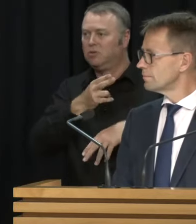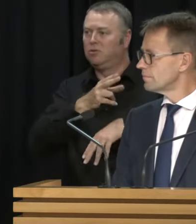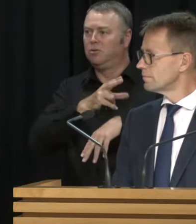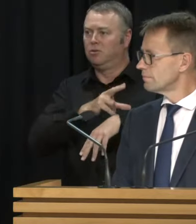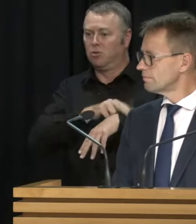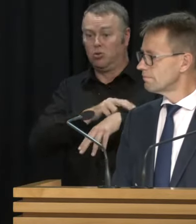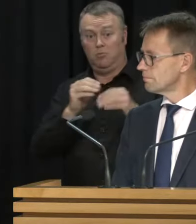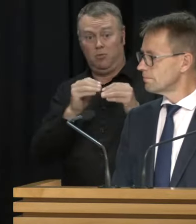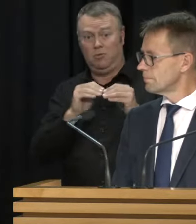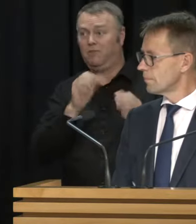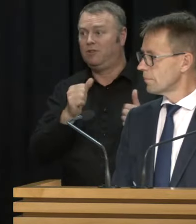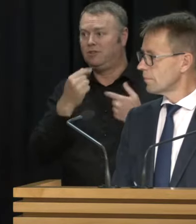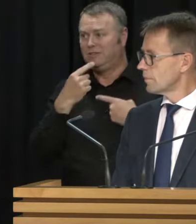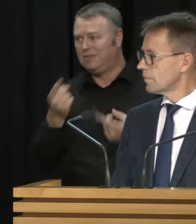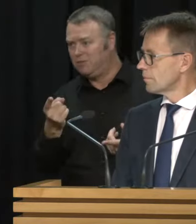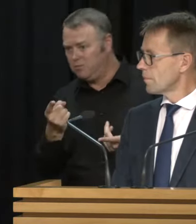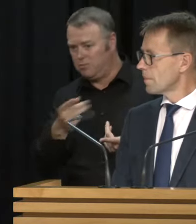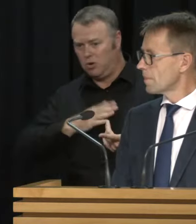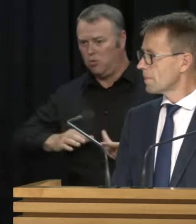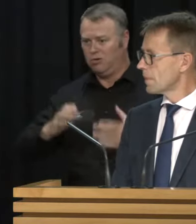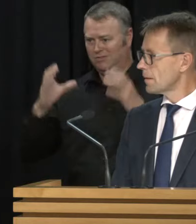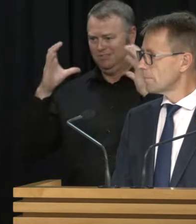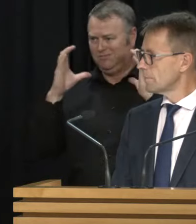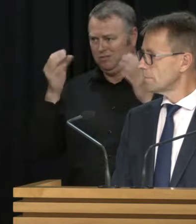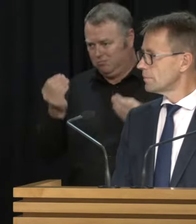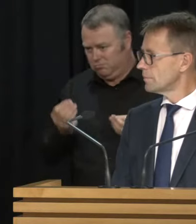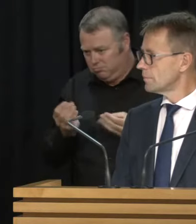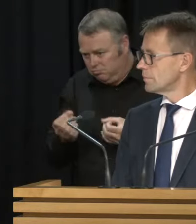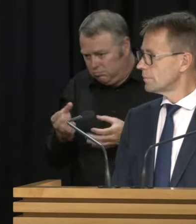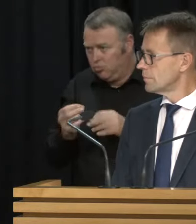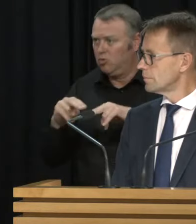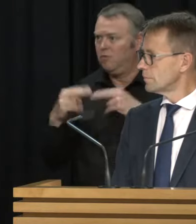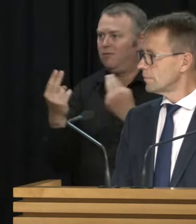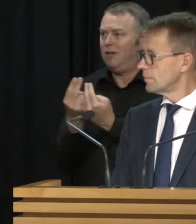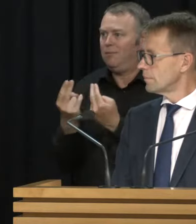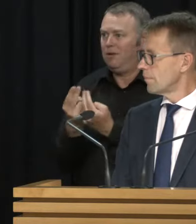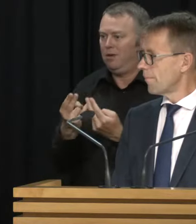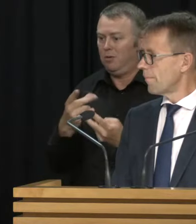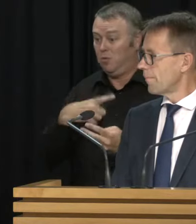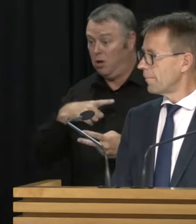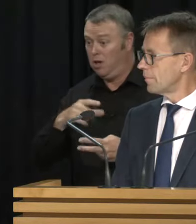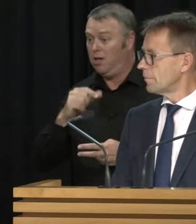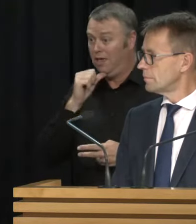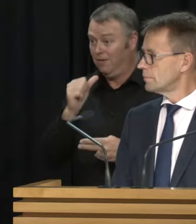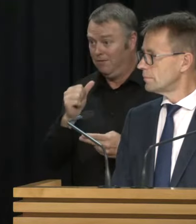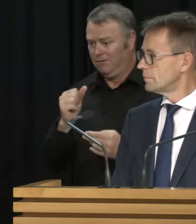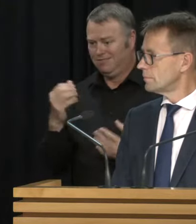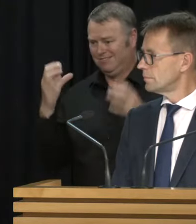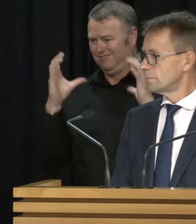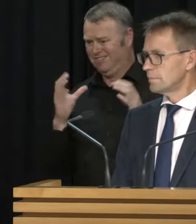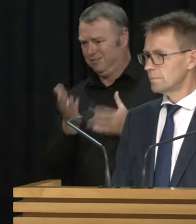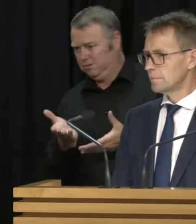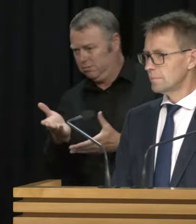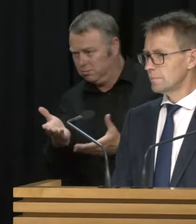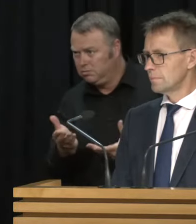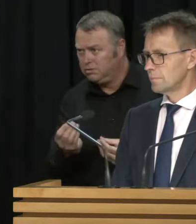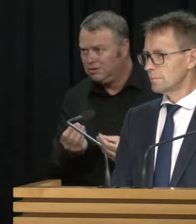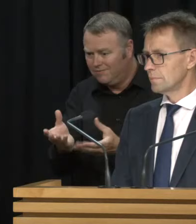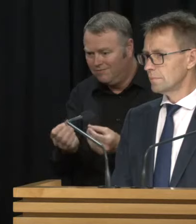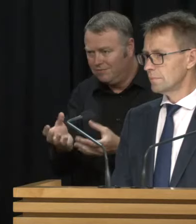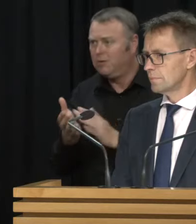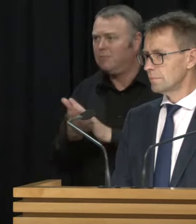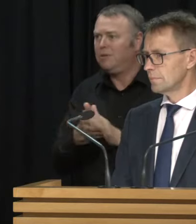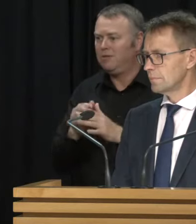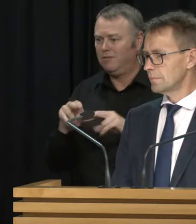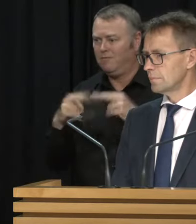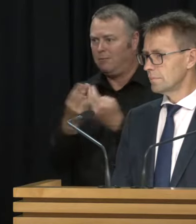in question, the more likely it is that they're going to be able to produce the information that we need to be able to do that quickly. Henry. Yeah, Dr. Bloomfield,